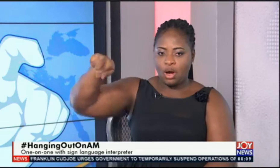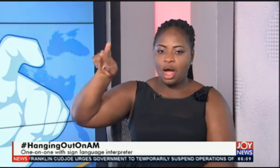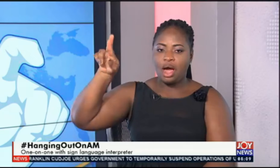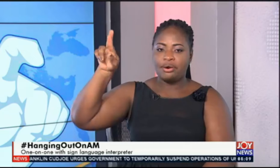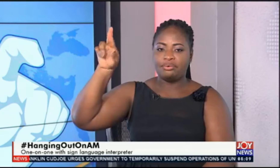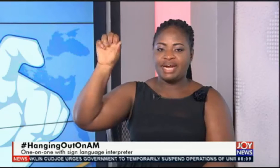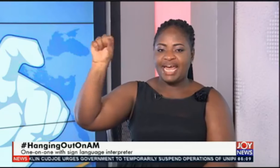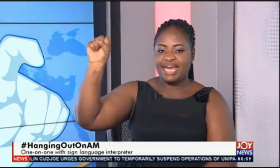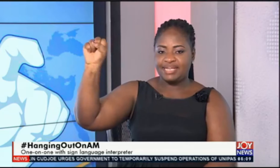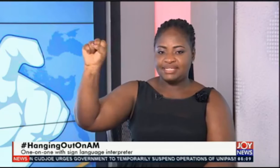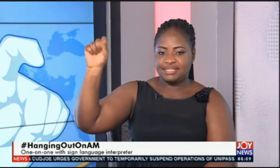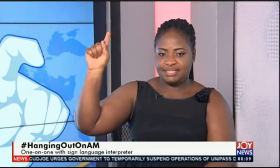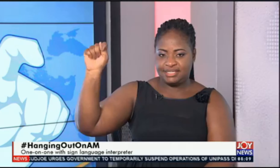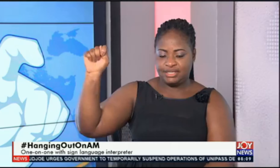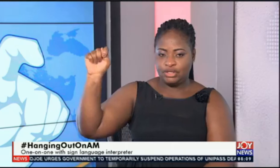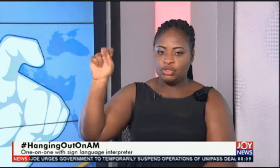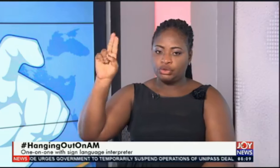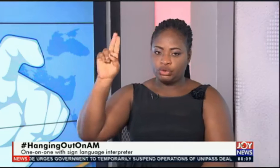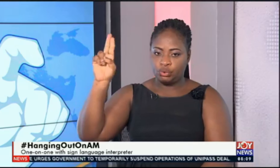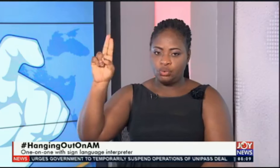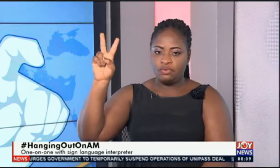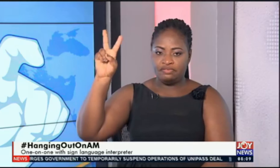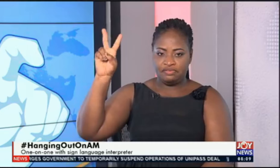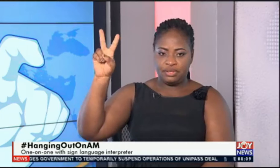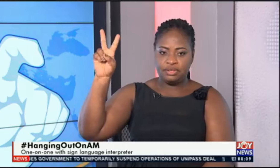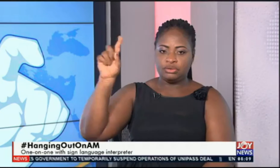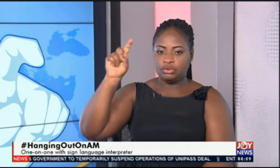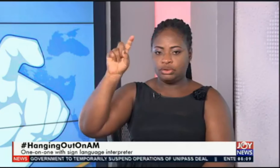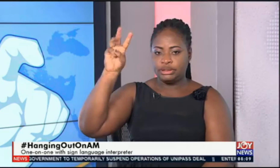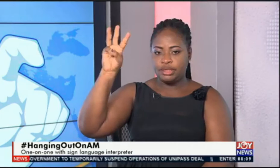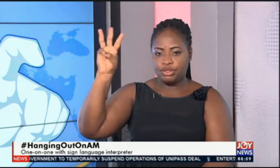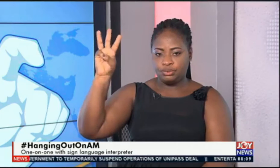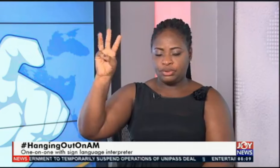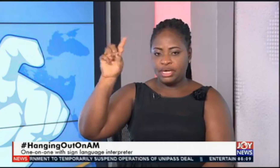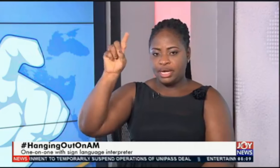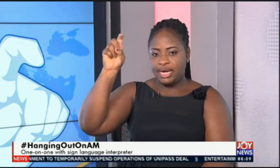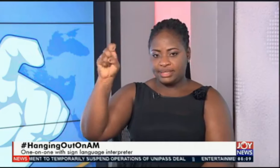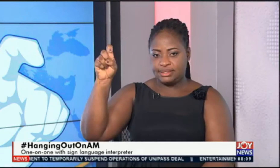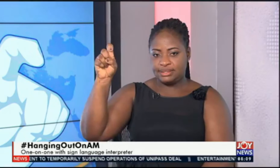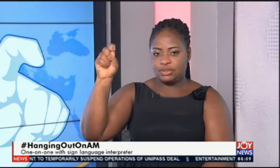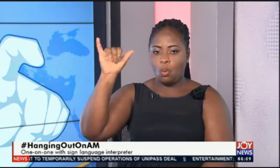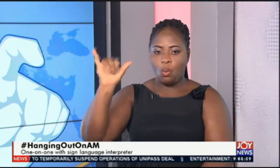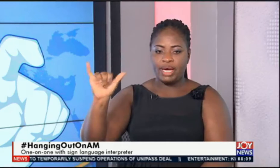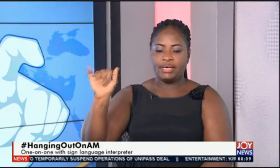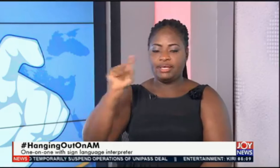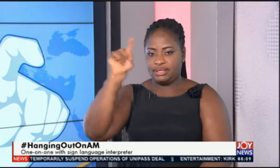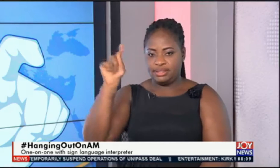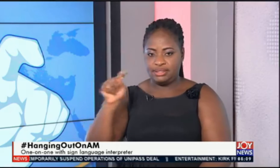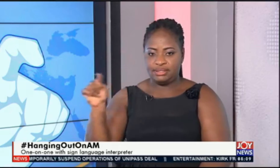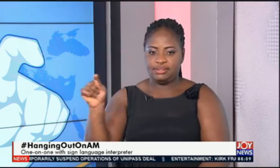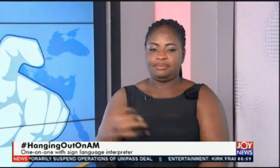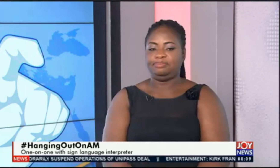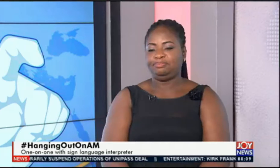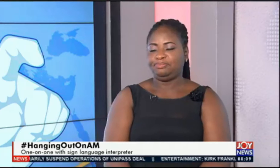Q, R, S, T, U, V, W, X, Y,